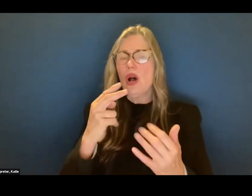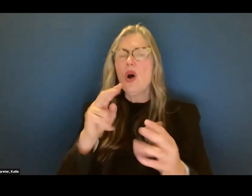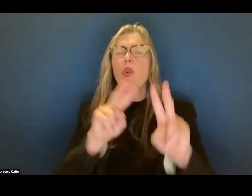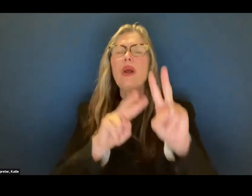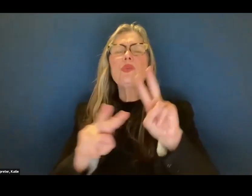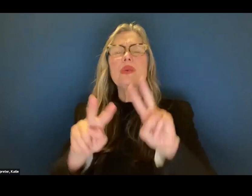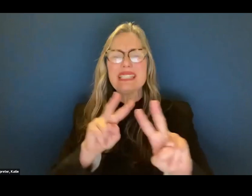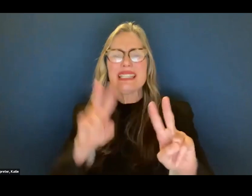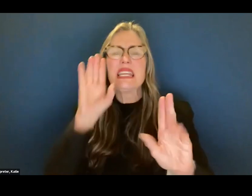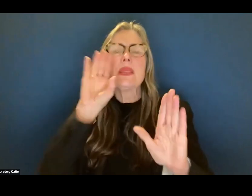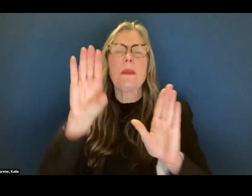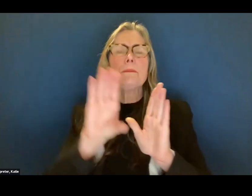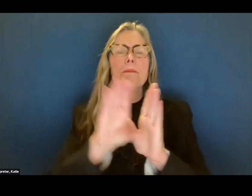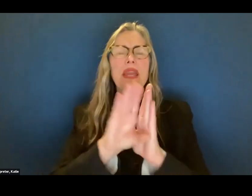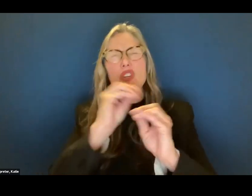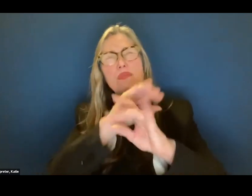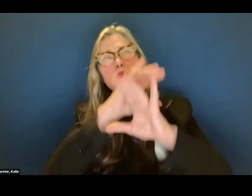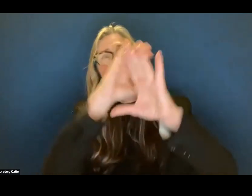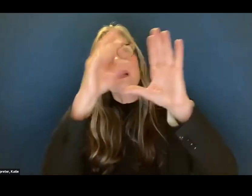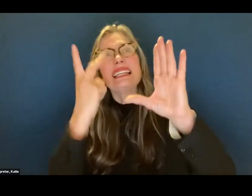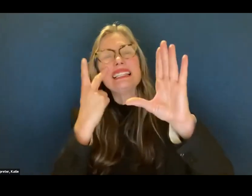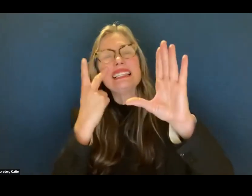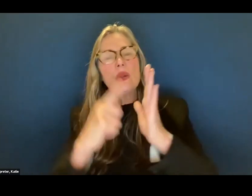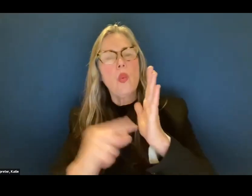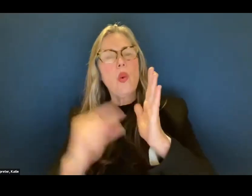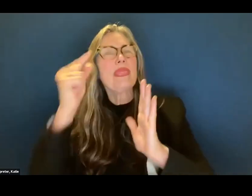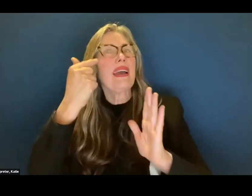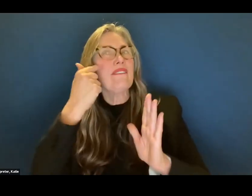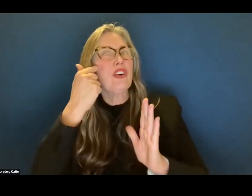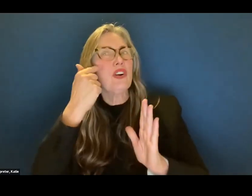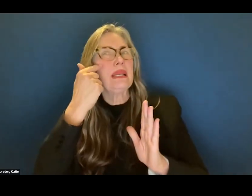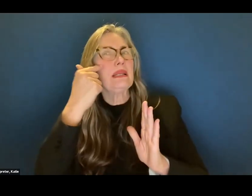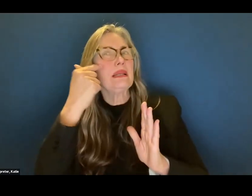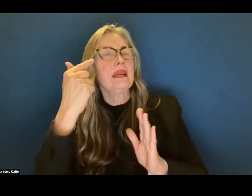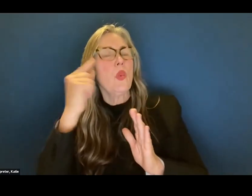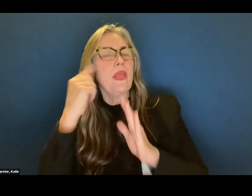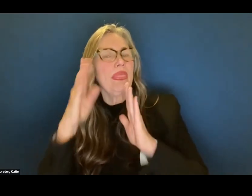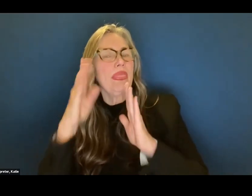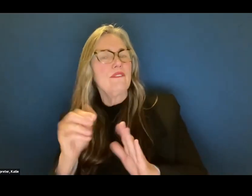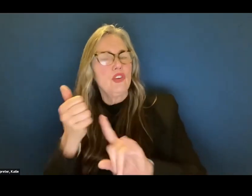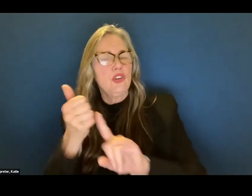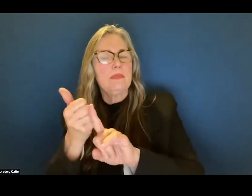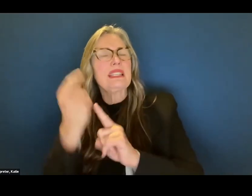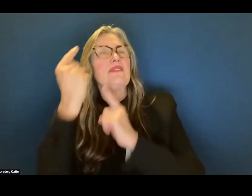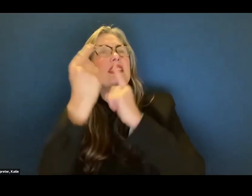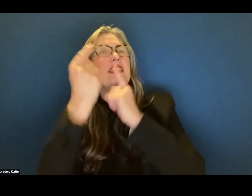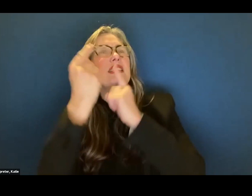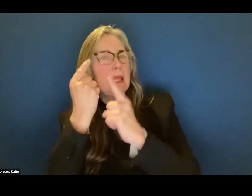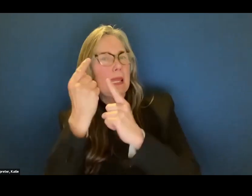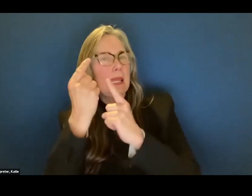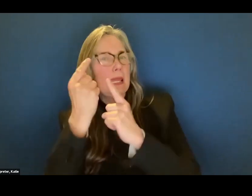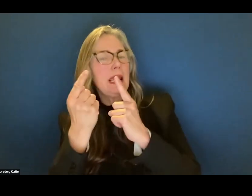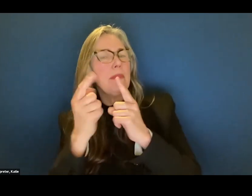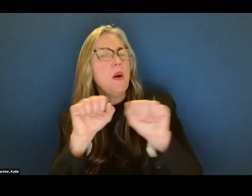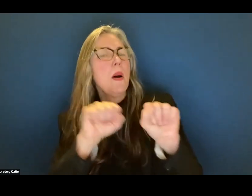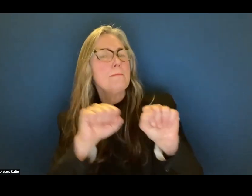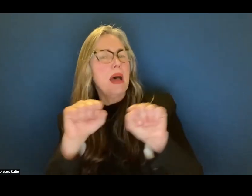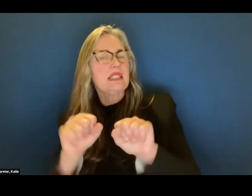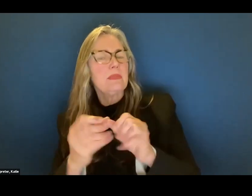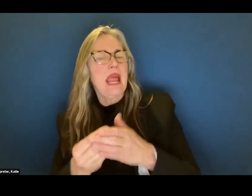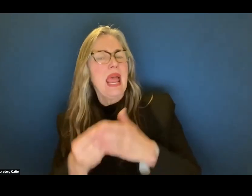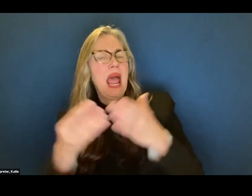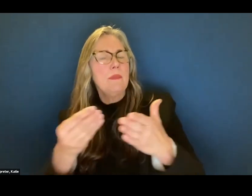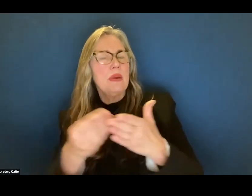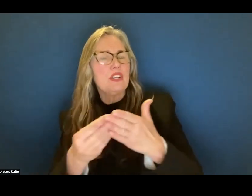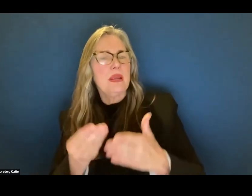in terms of the money that's going forward. So next slide, please. So what is the state of